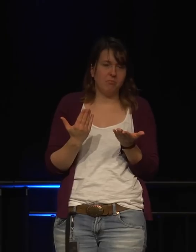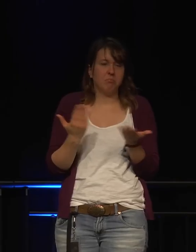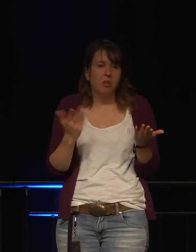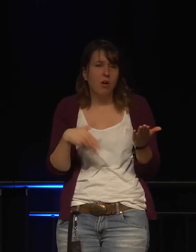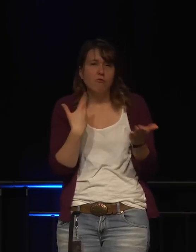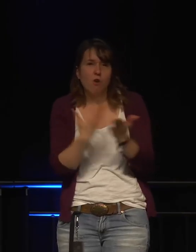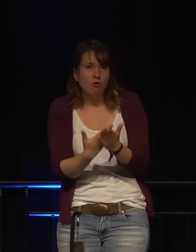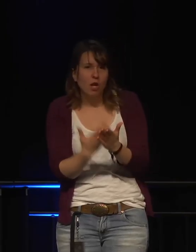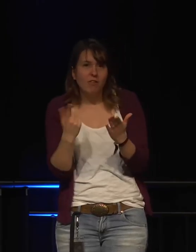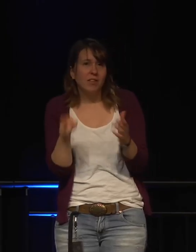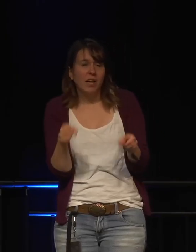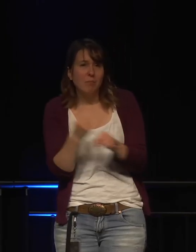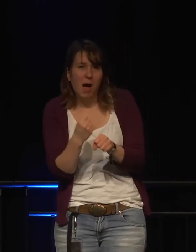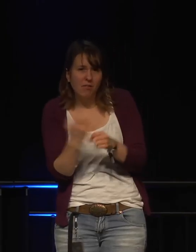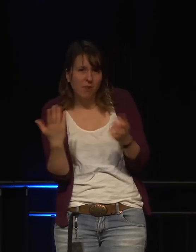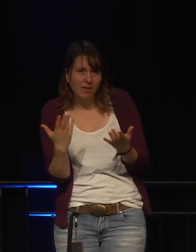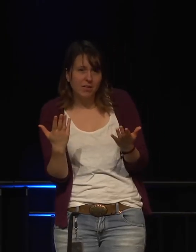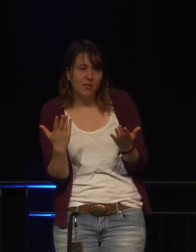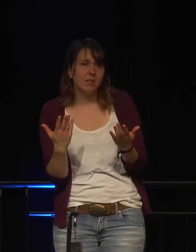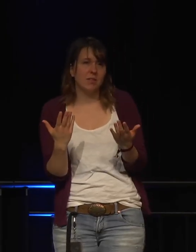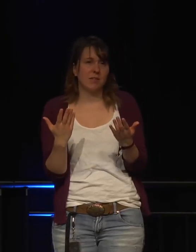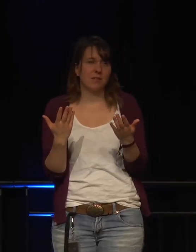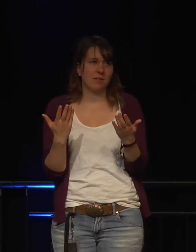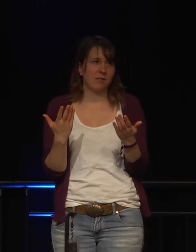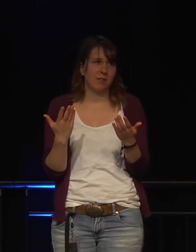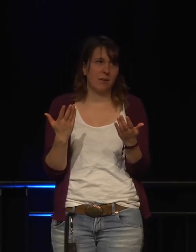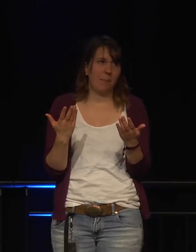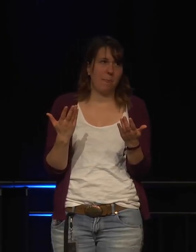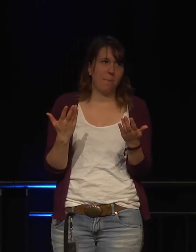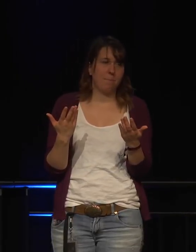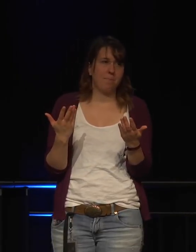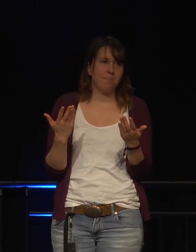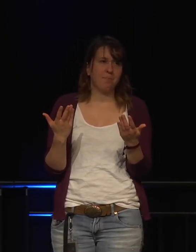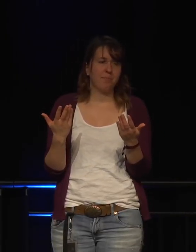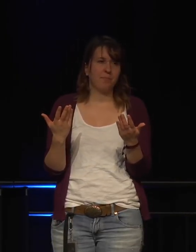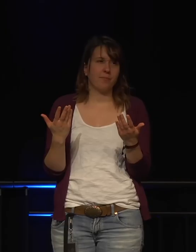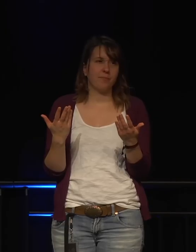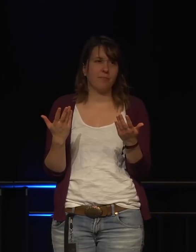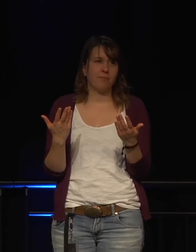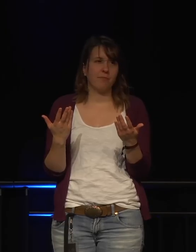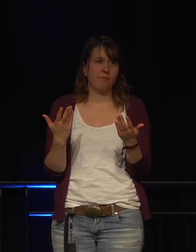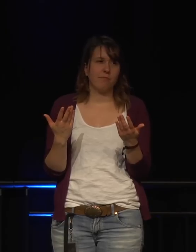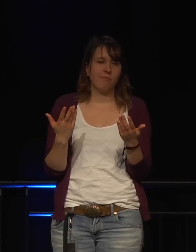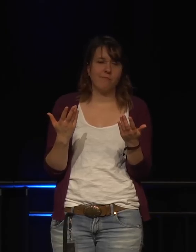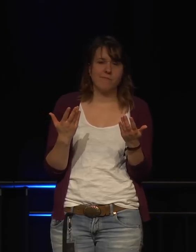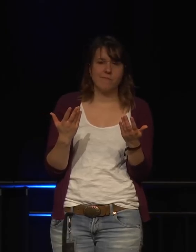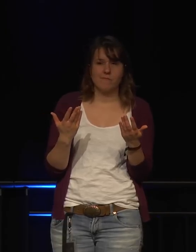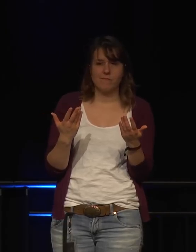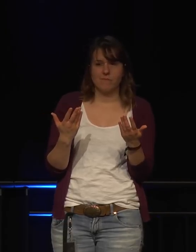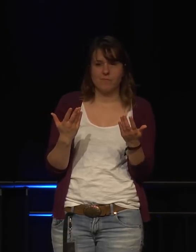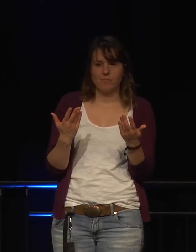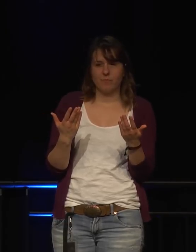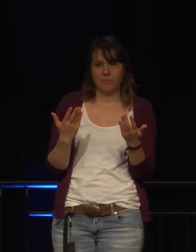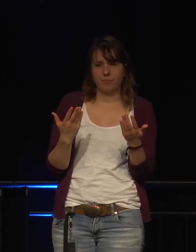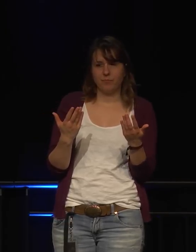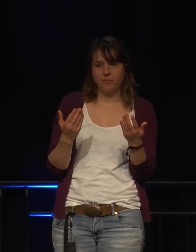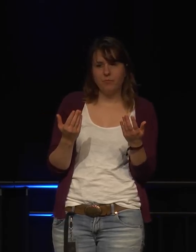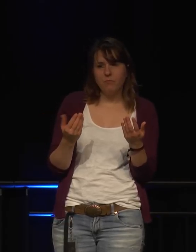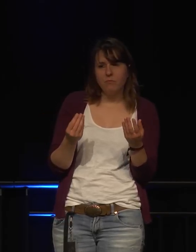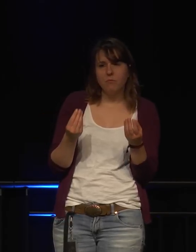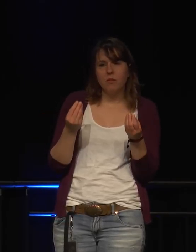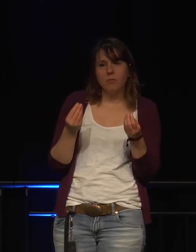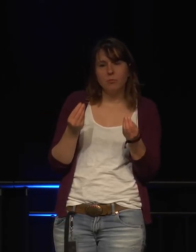We always want to get the Internet of Things safer at the end. So, some of them suggested